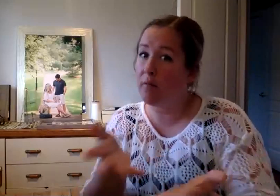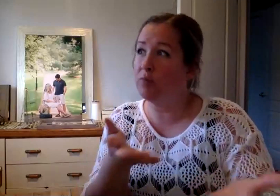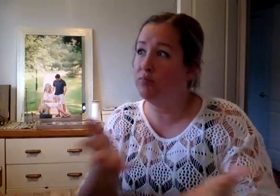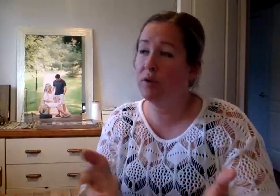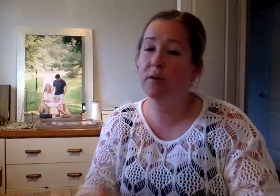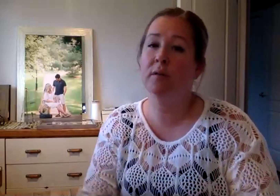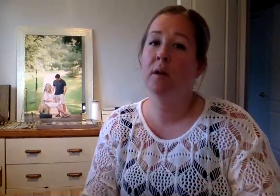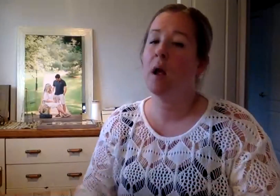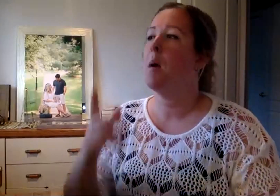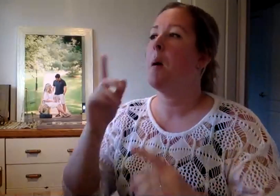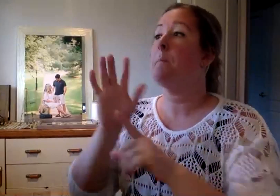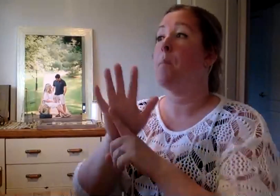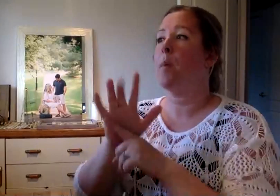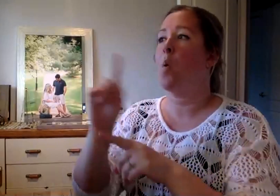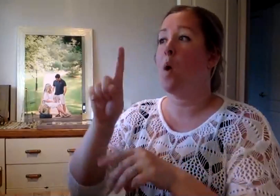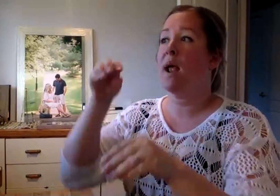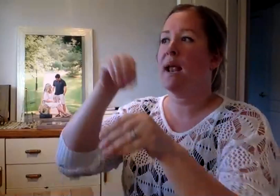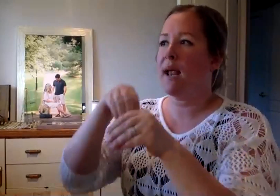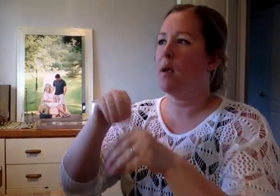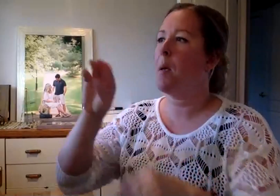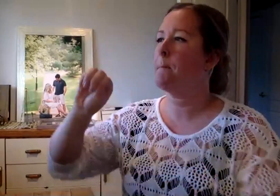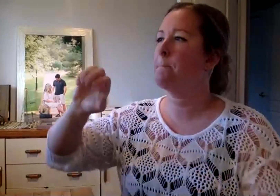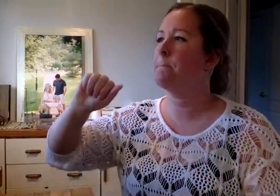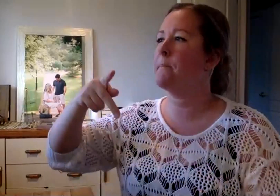don't use voice. There's a lot of signing, a lot of gesturing.